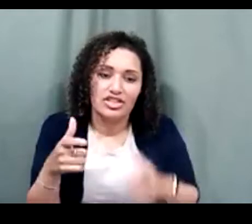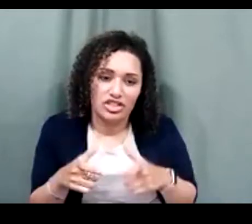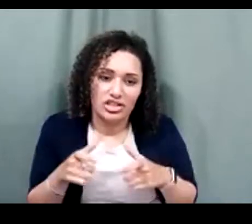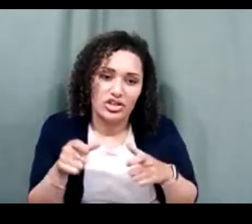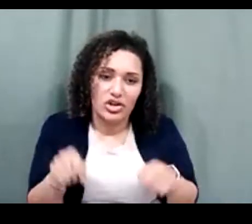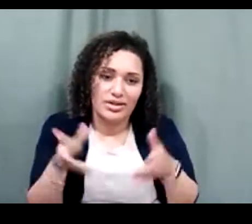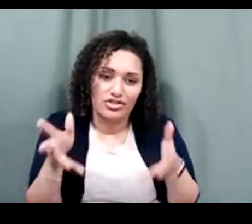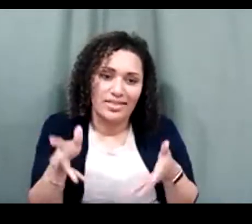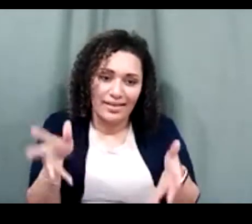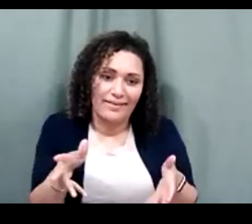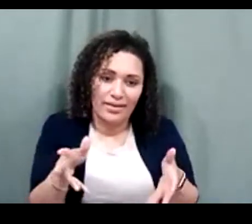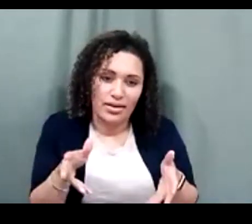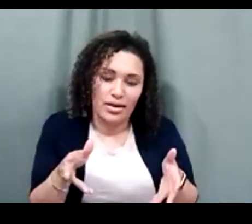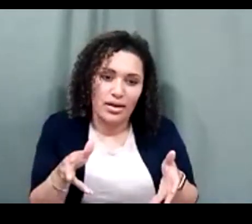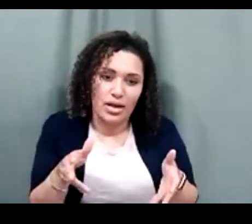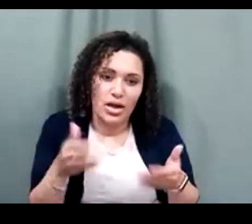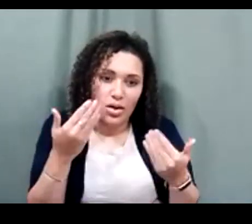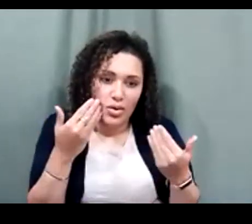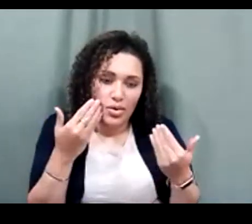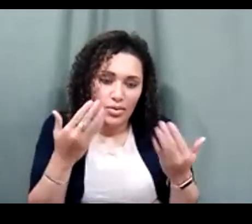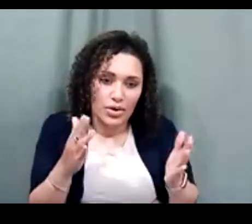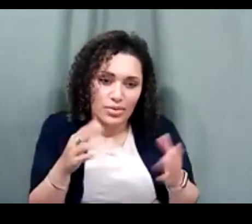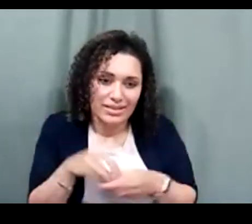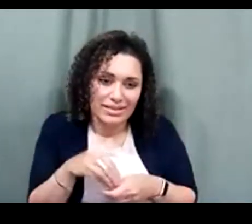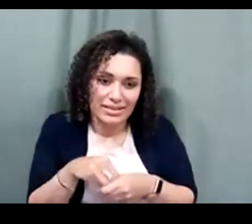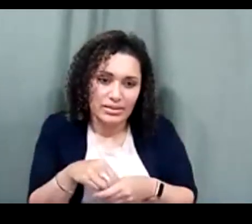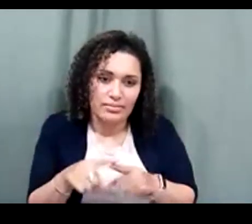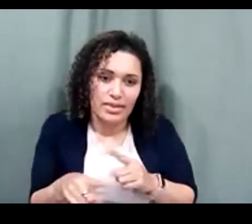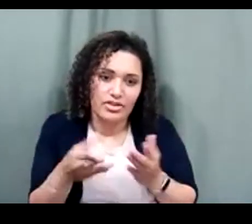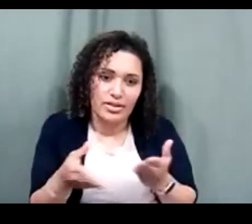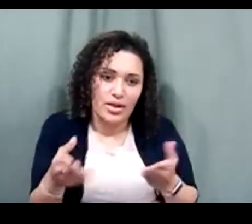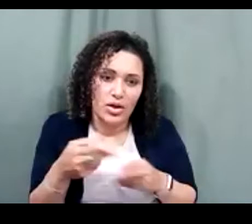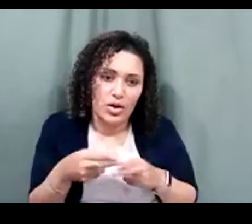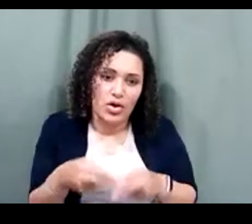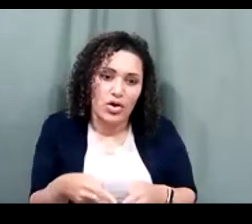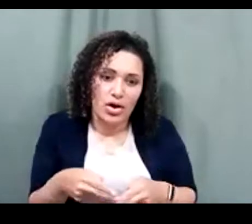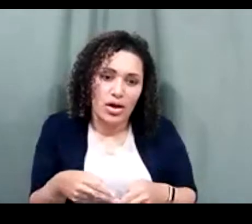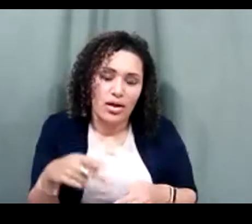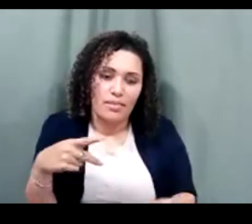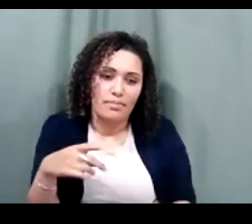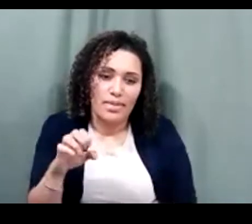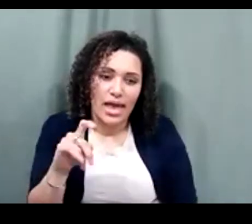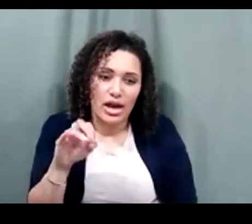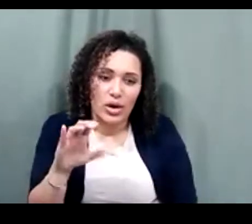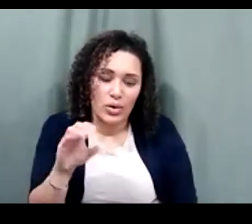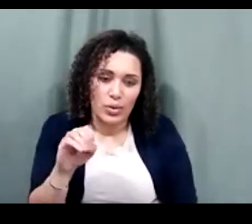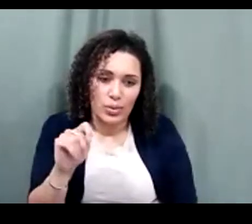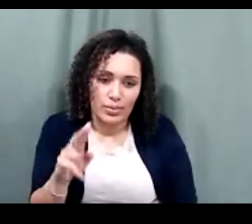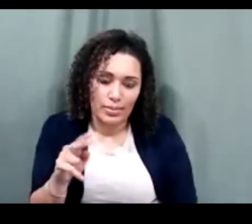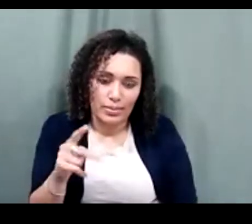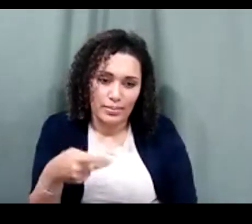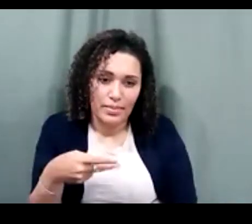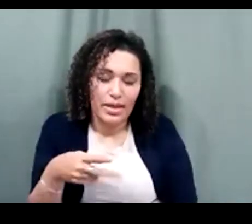petri dish out? We wouldn't know it was in it, but there is a thing called a pied de cuve that some old